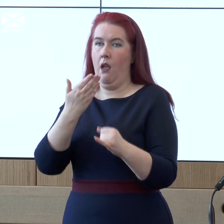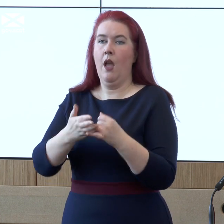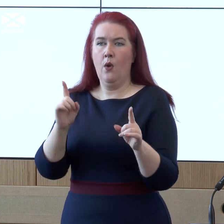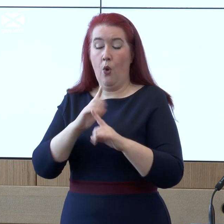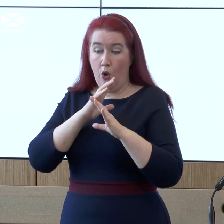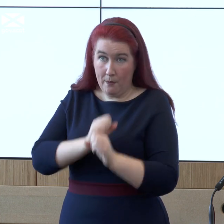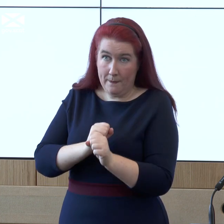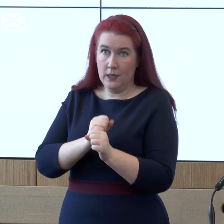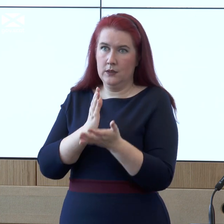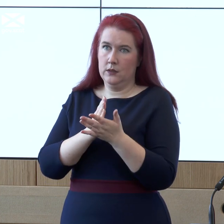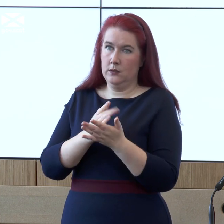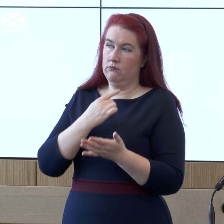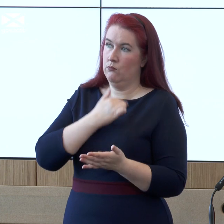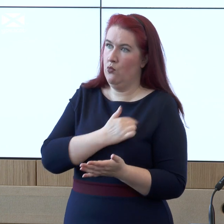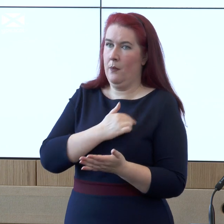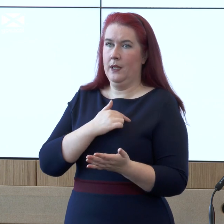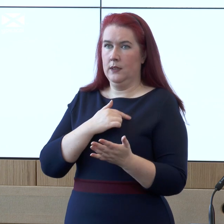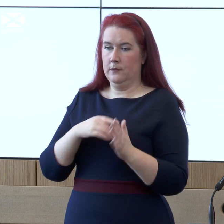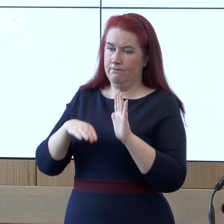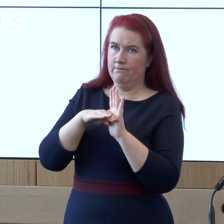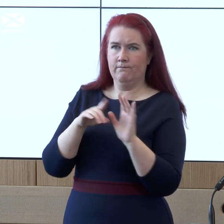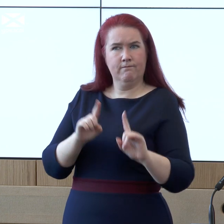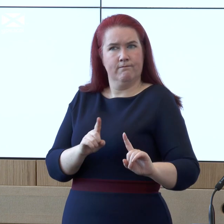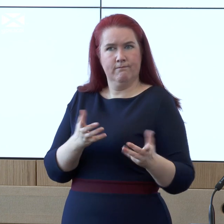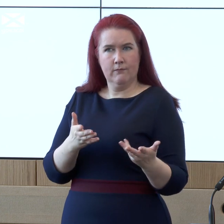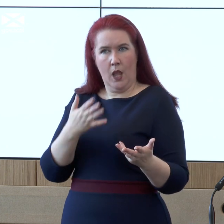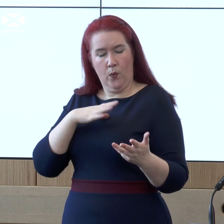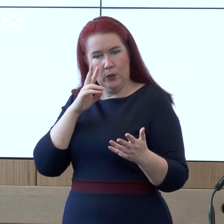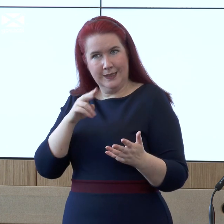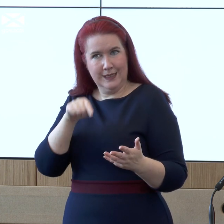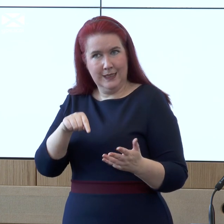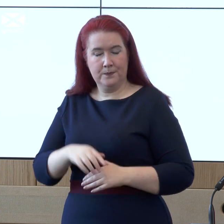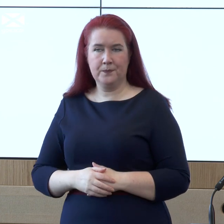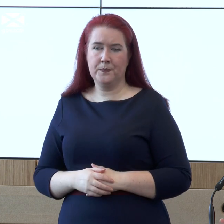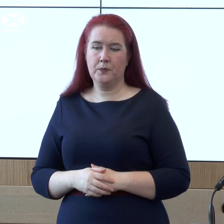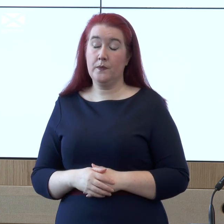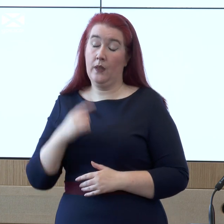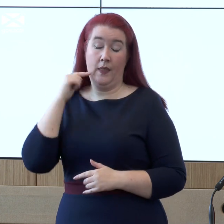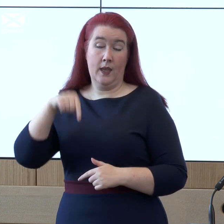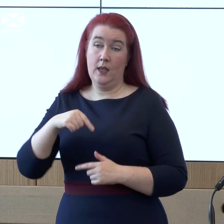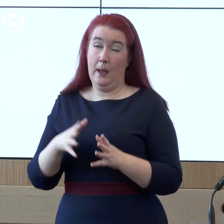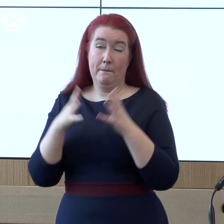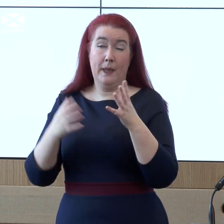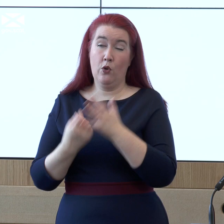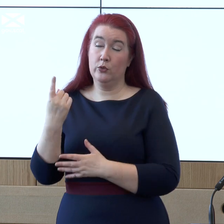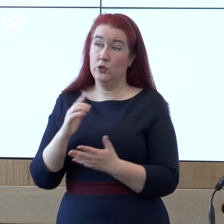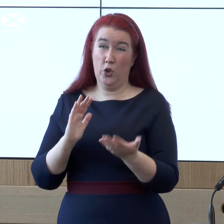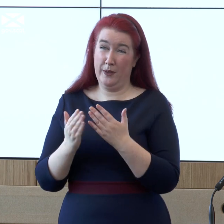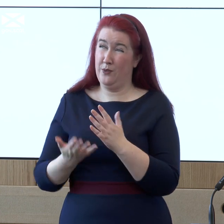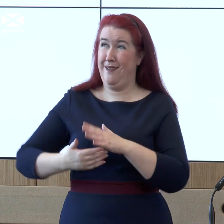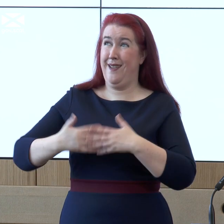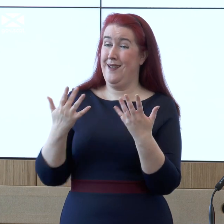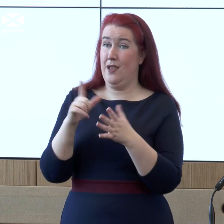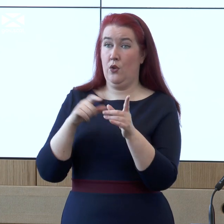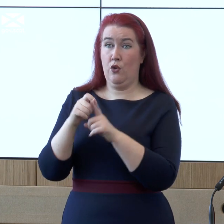and the seriousness with which that is tackled. I think there's a big opportunity here, more than at any COP in the past, although